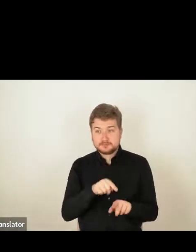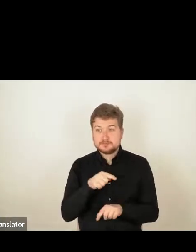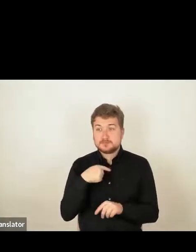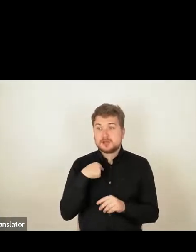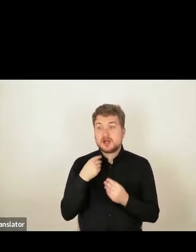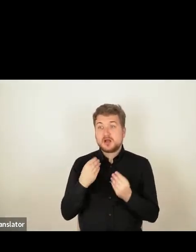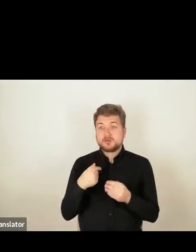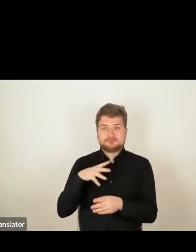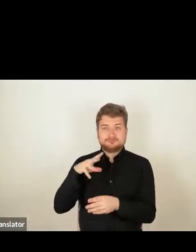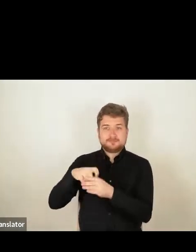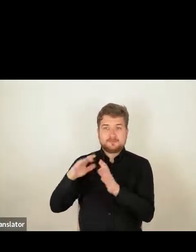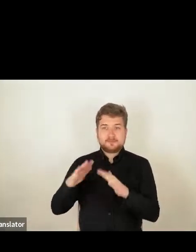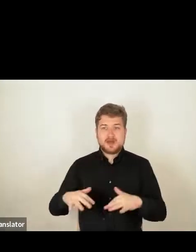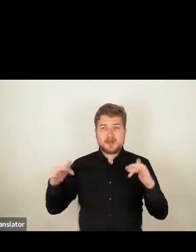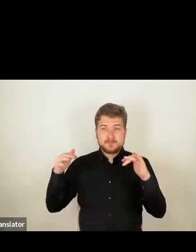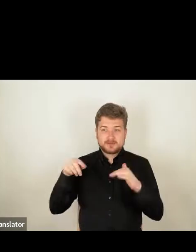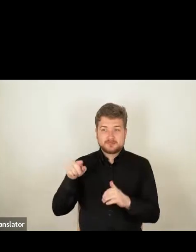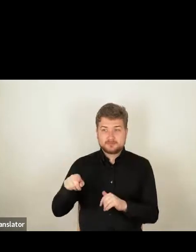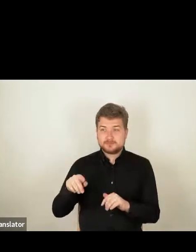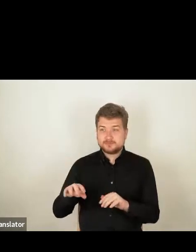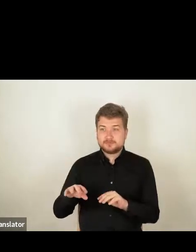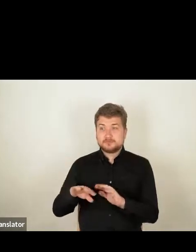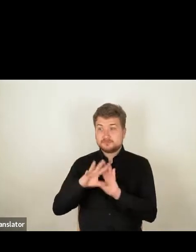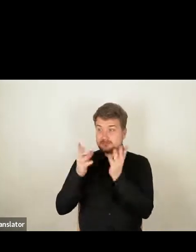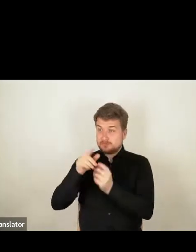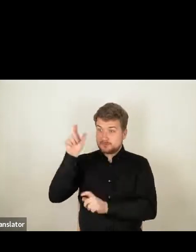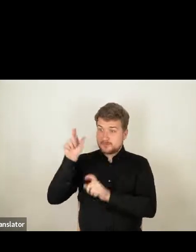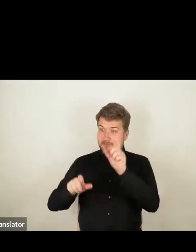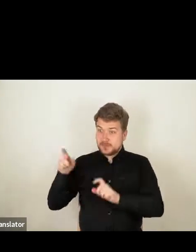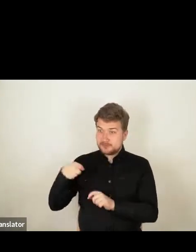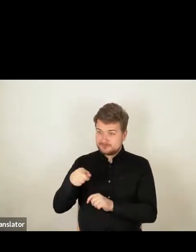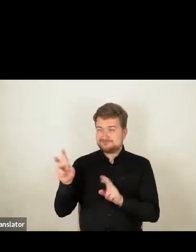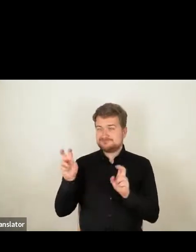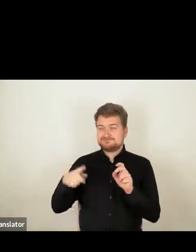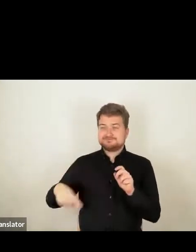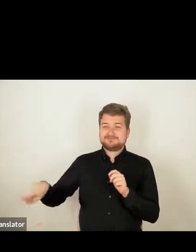Parliament is that not all women are sisters. So yes. That,